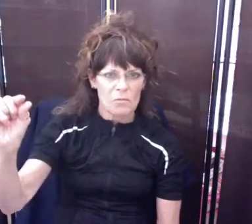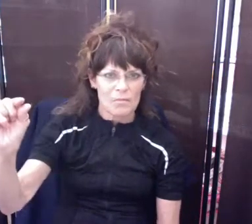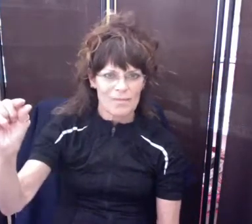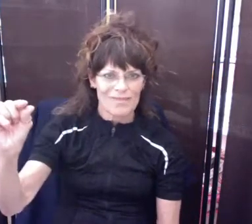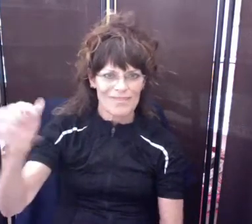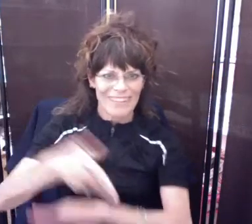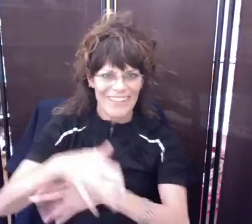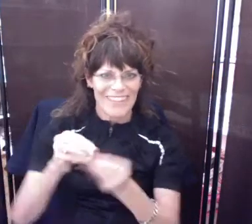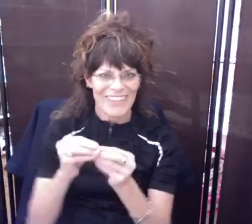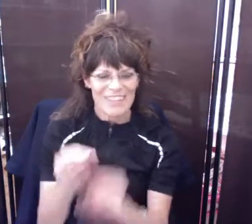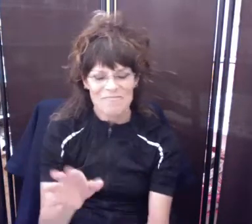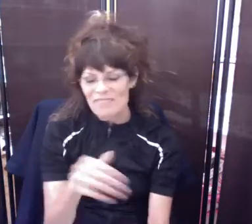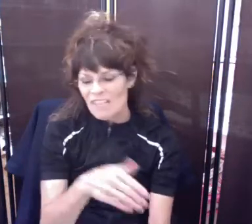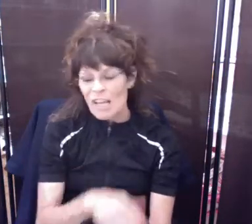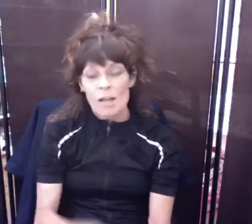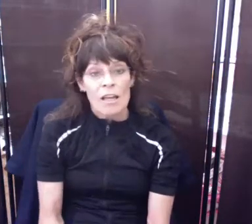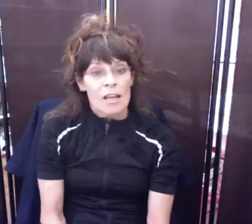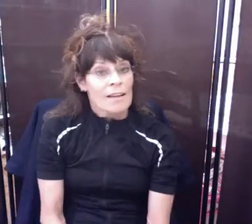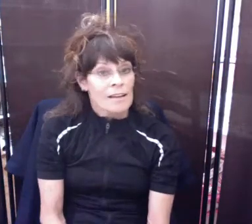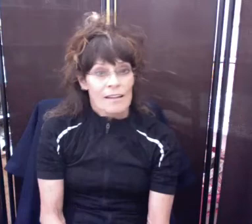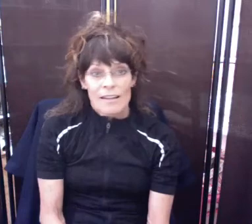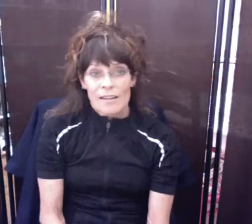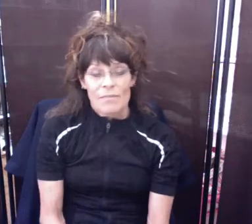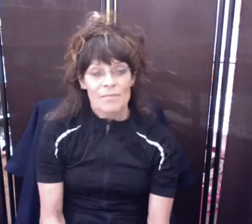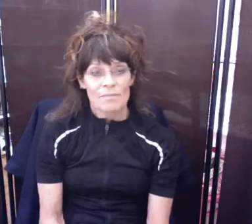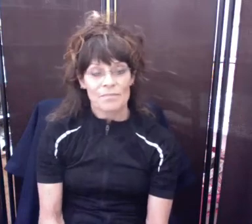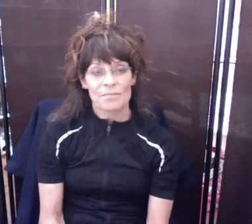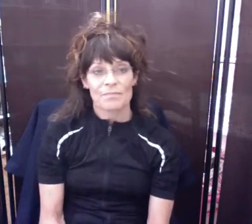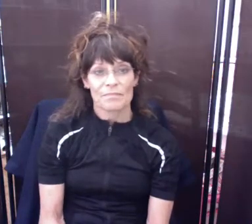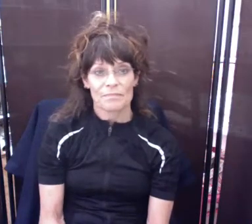bet if I bought a gallon of vodka and I drank that gallon of vodka,